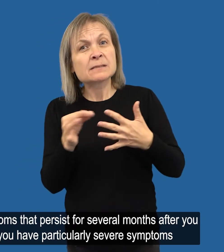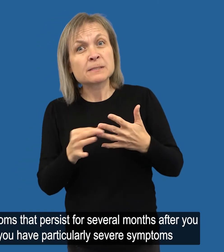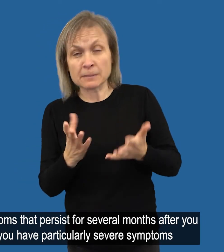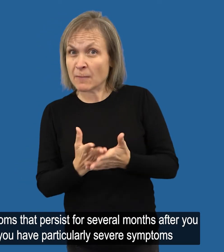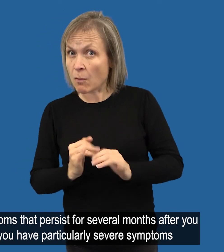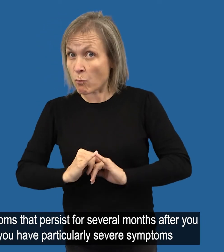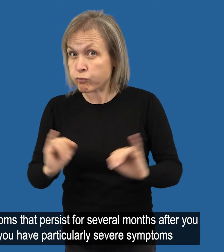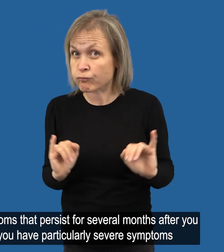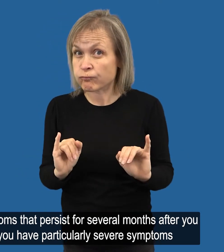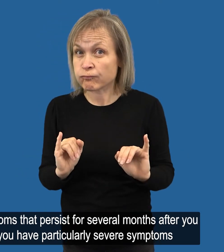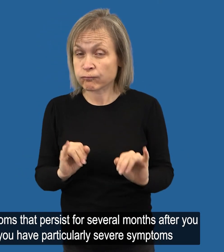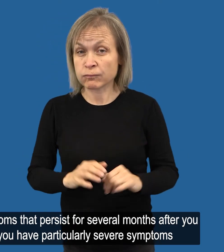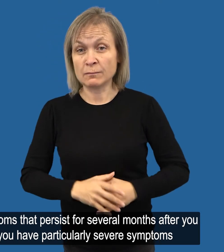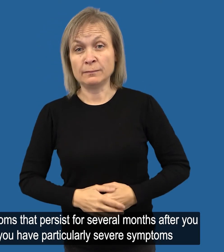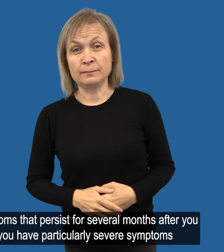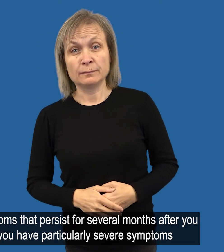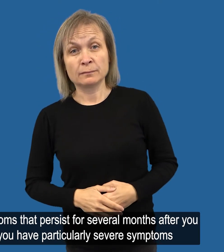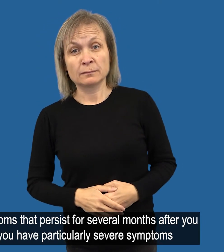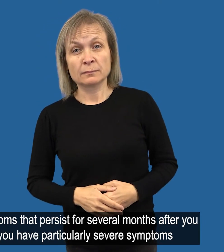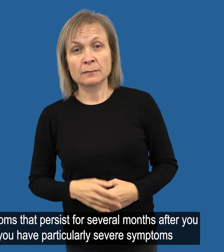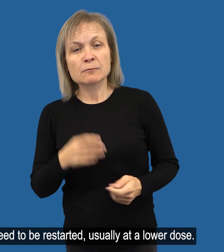You have particularly severe symptoms.